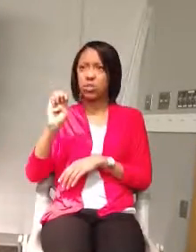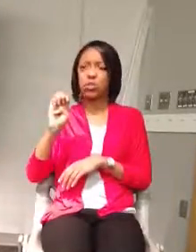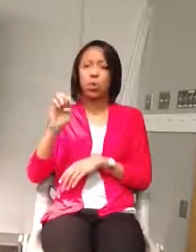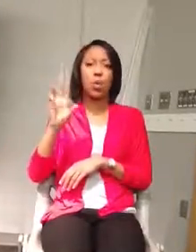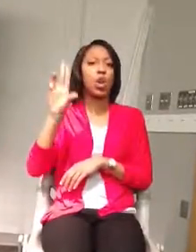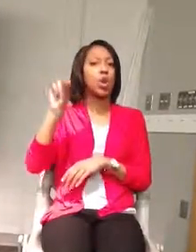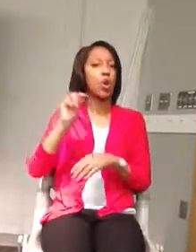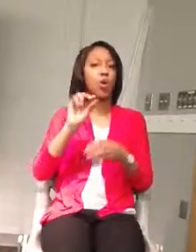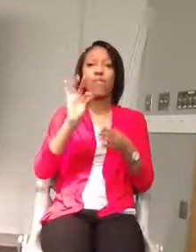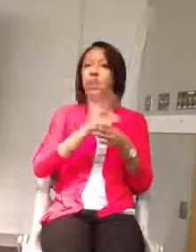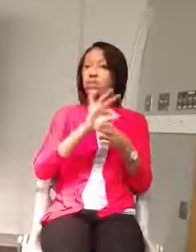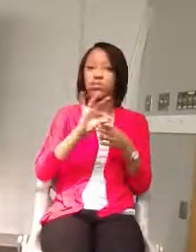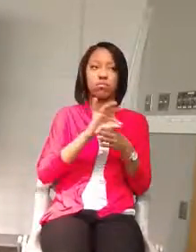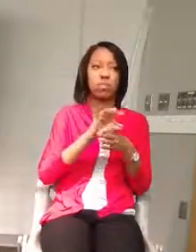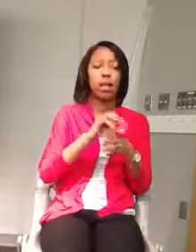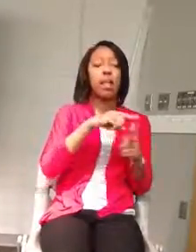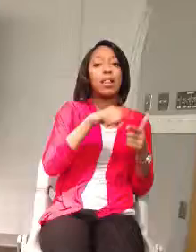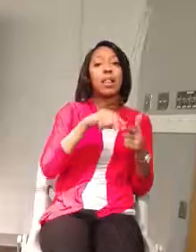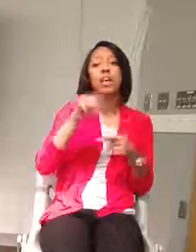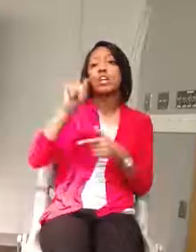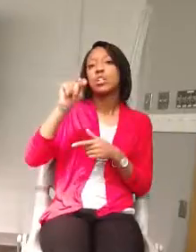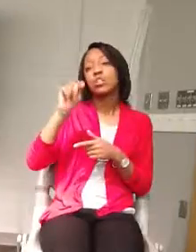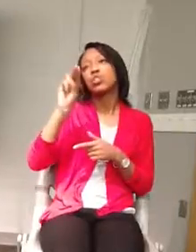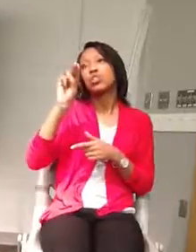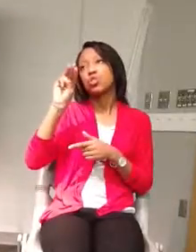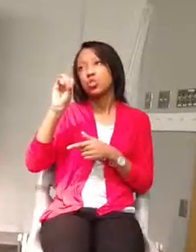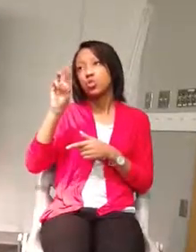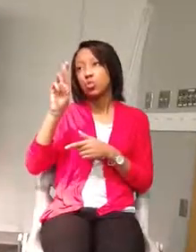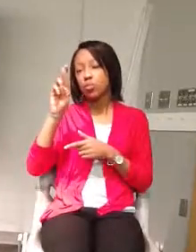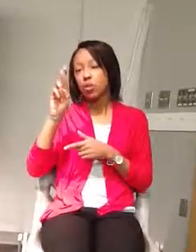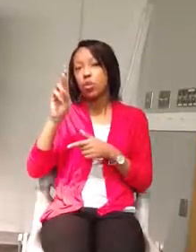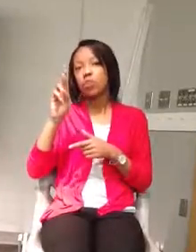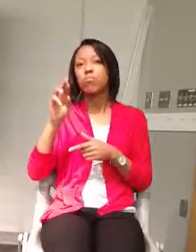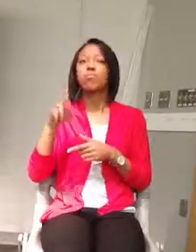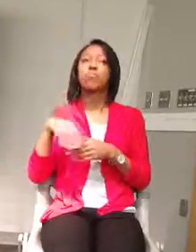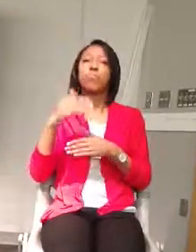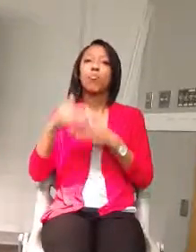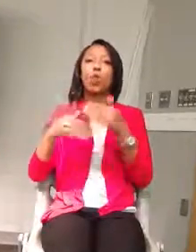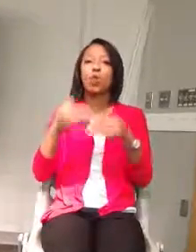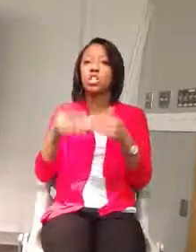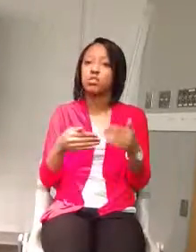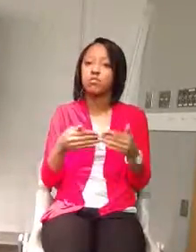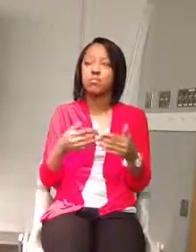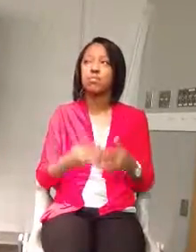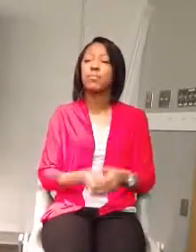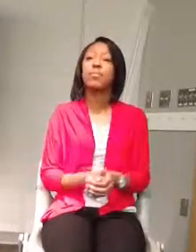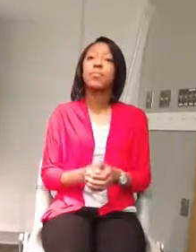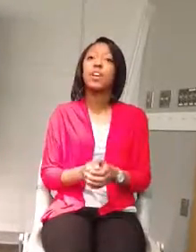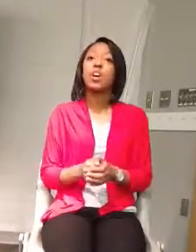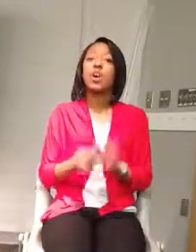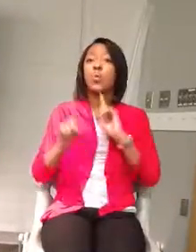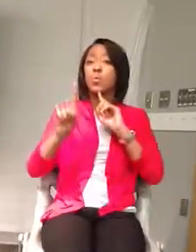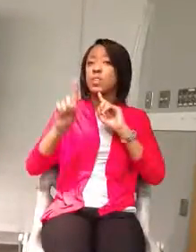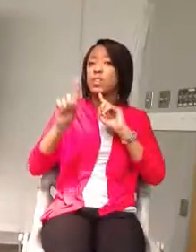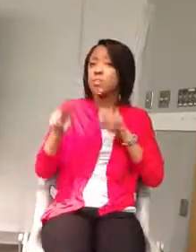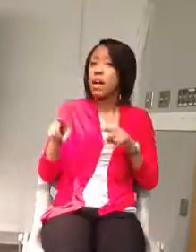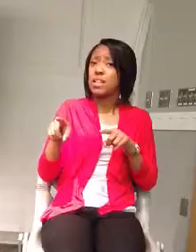progression, which includes metastasis. Now, response to cancer